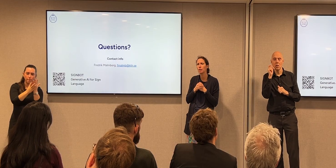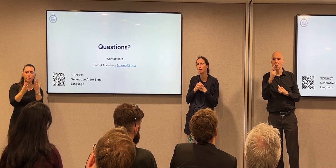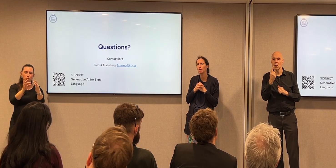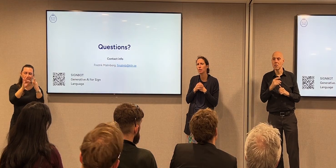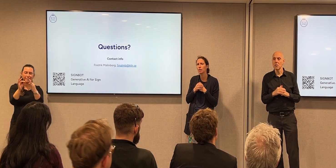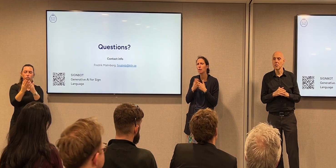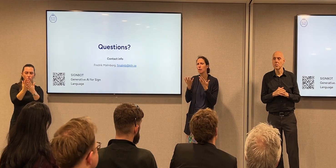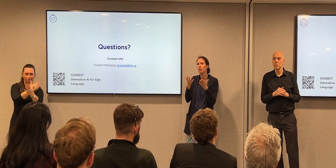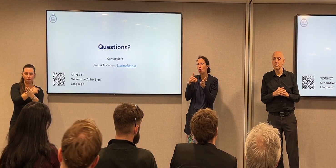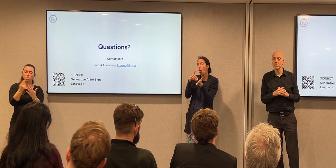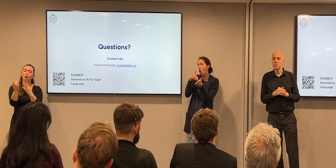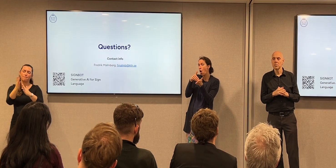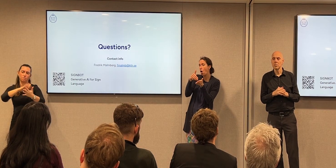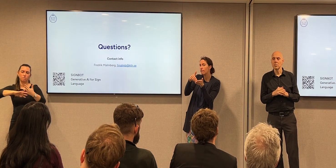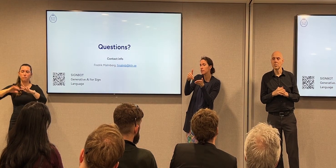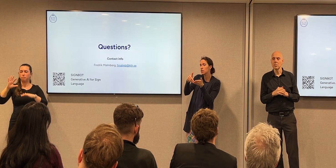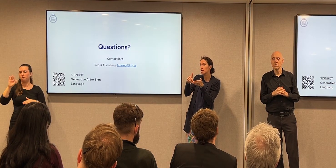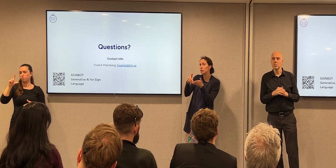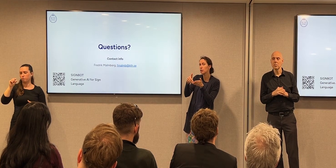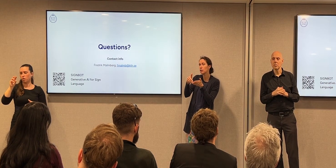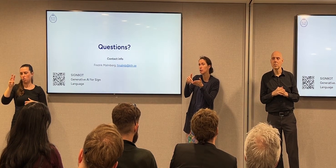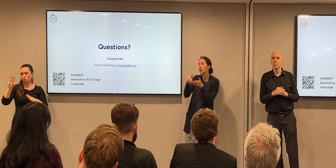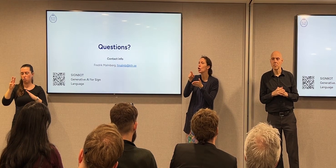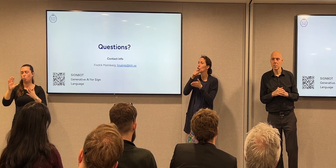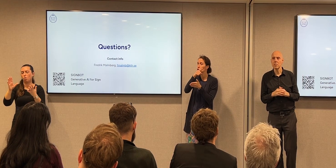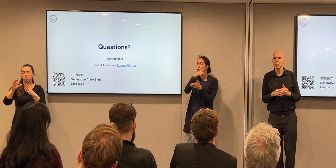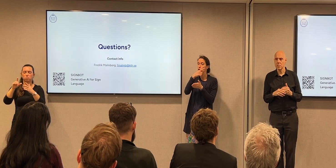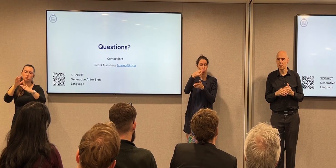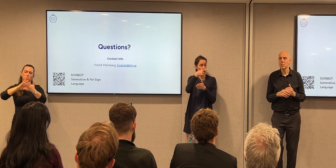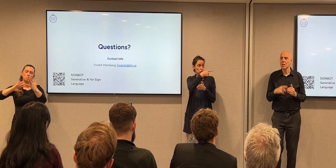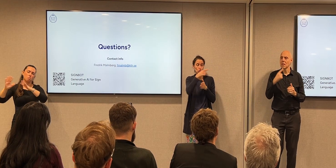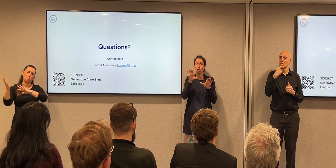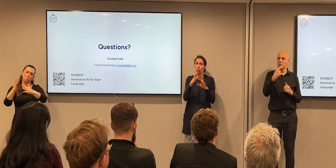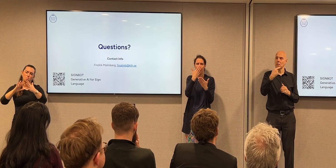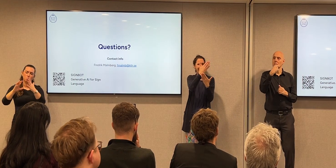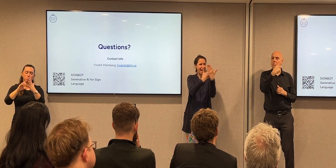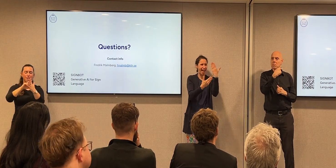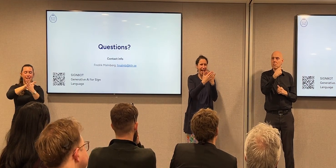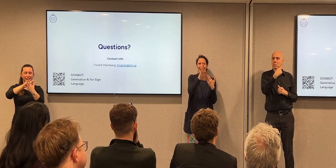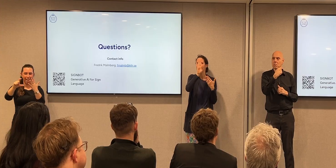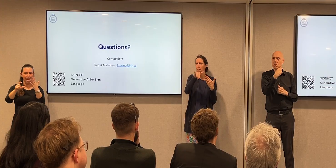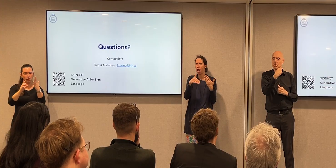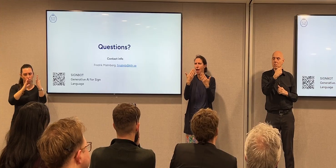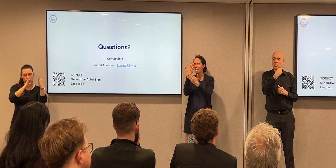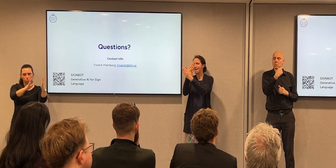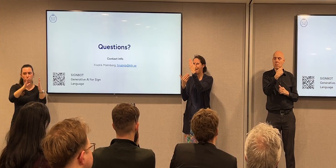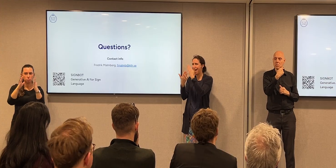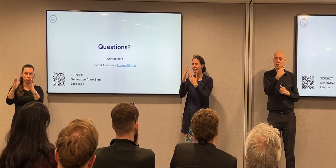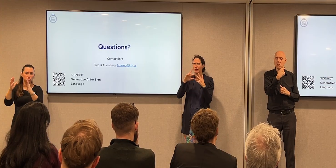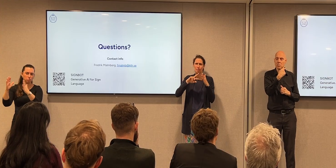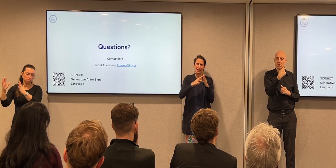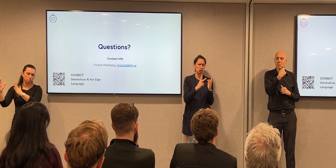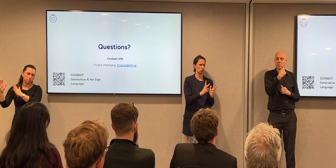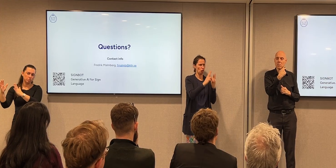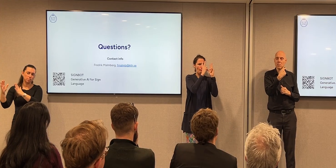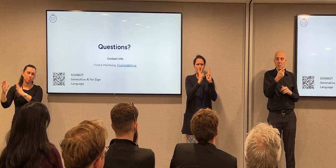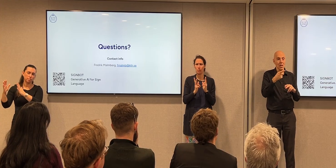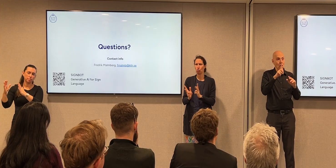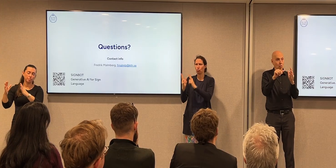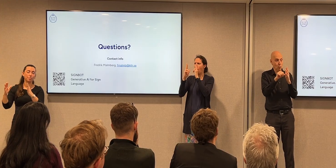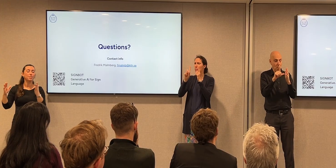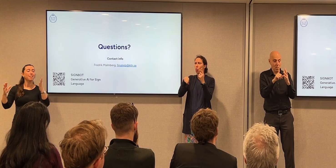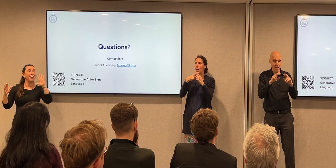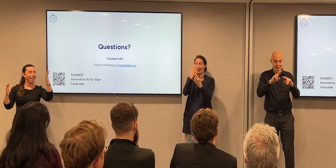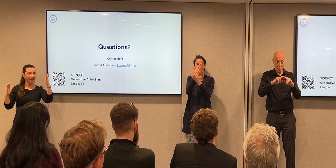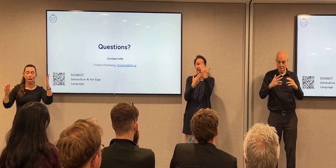often since it's done like hand by hand, it crosses around a hand. When you try to combine both hands